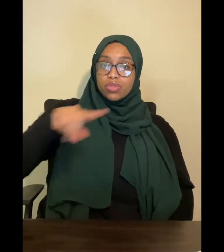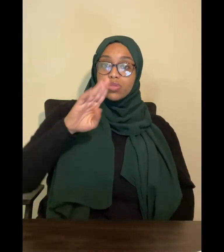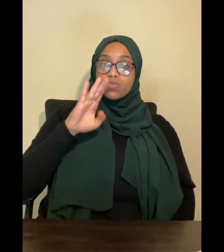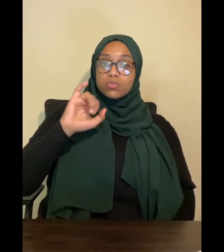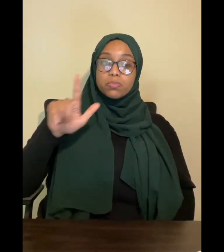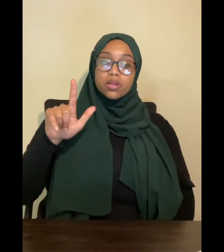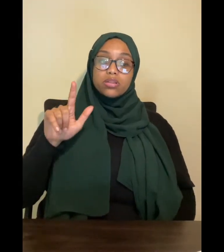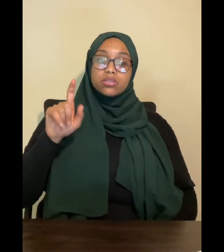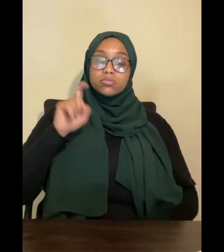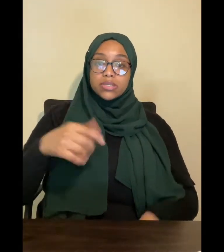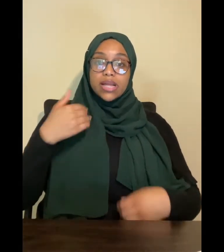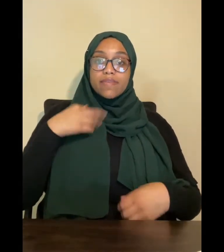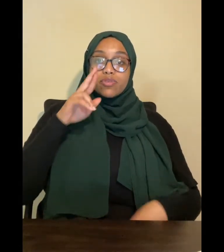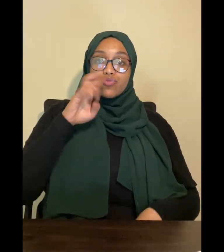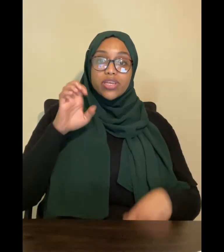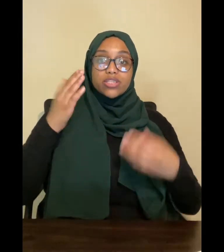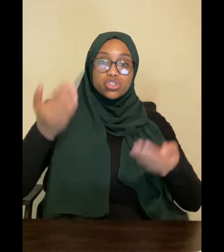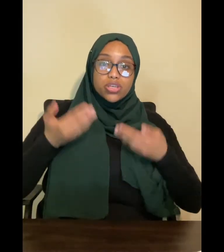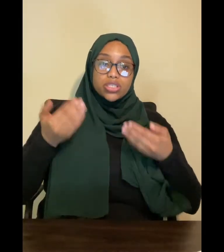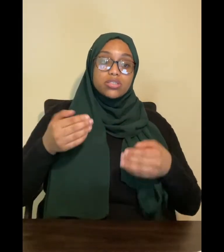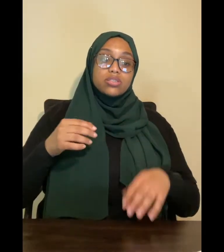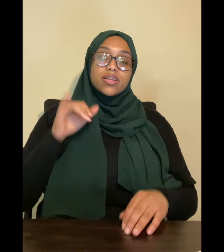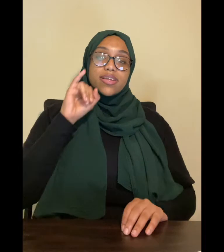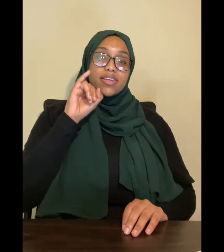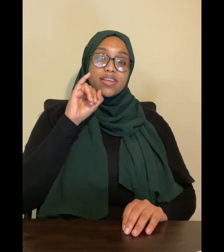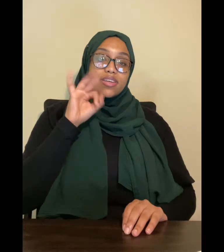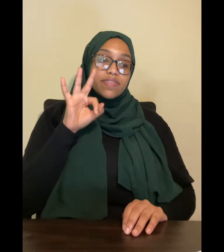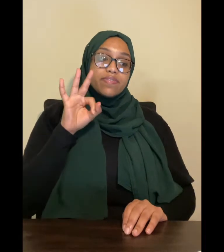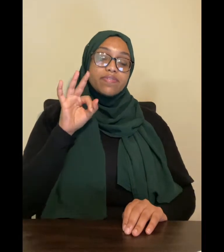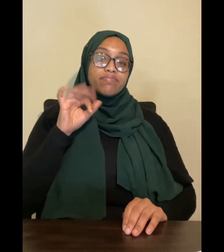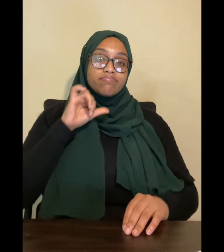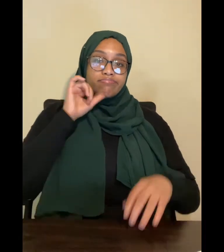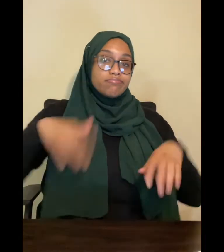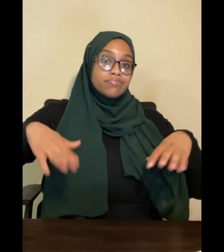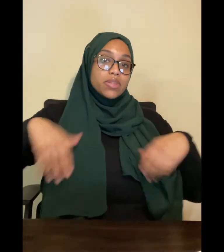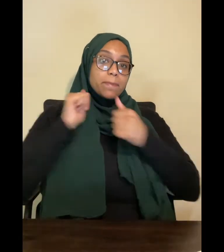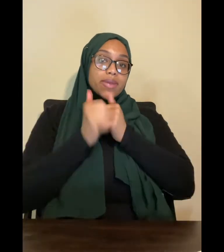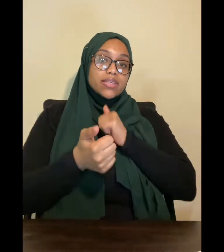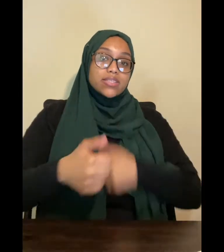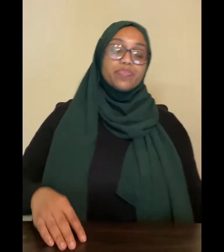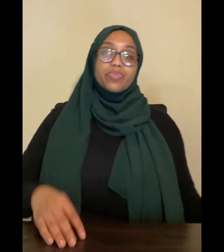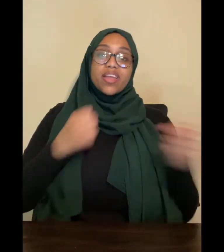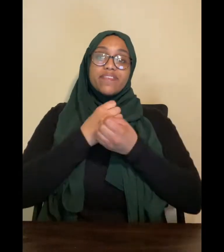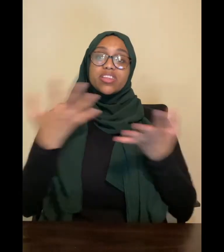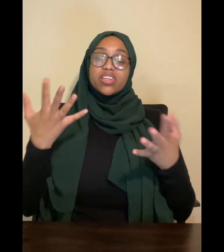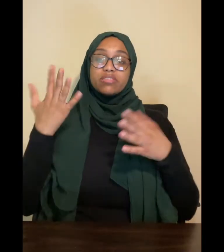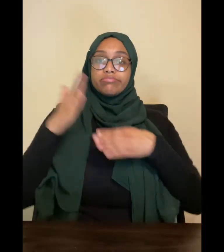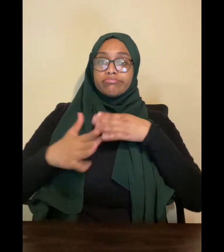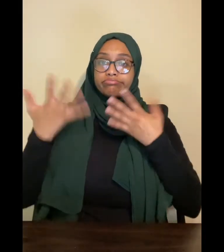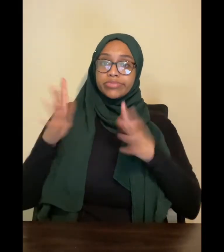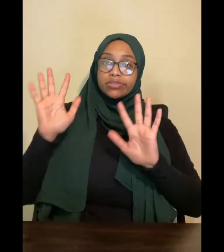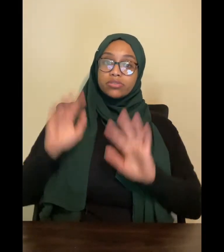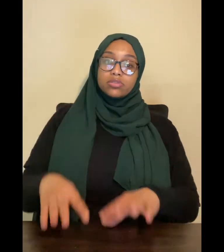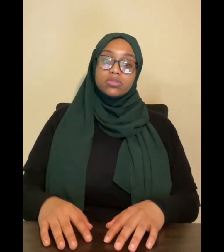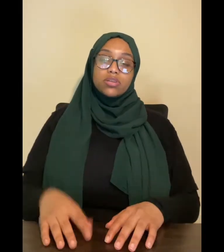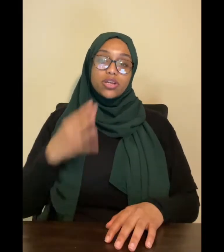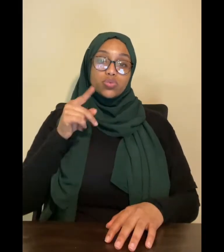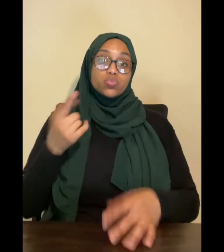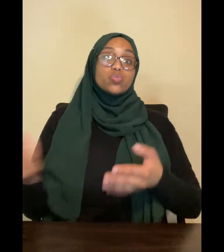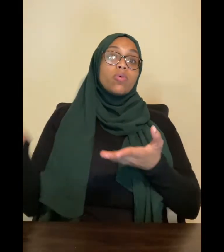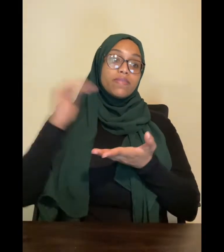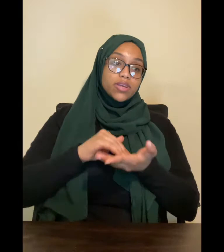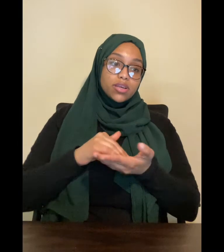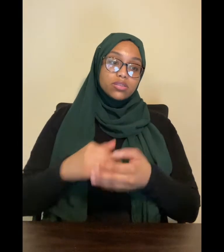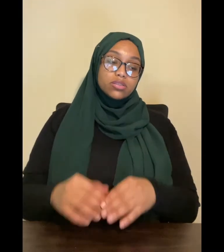lot about why are we doing this. In the case of the Equality Act, it might talk about, oh, look at all